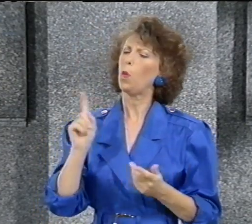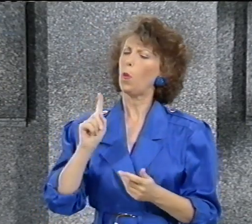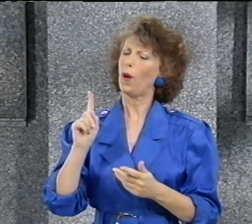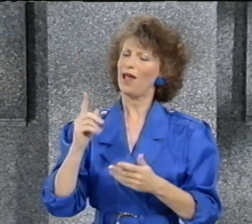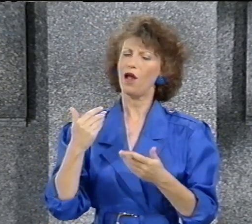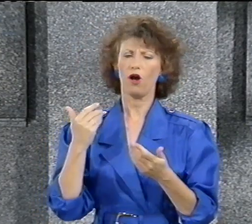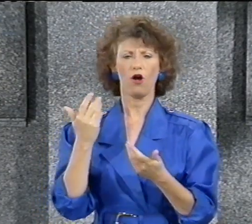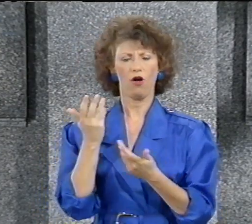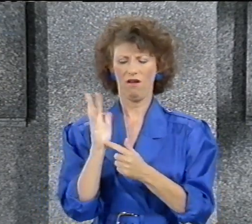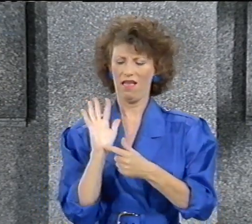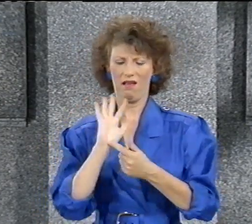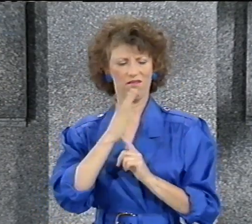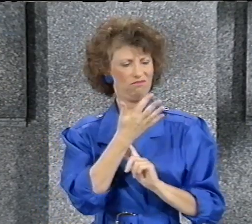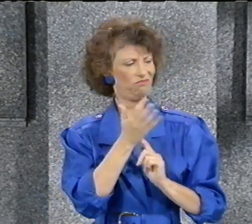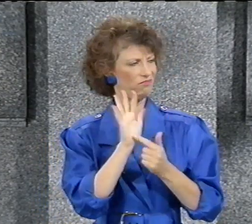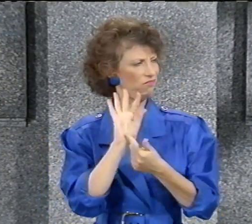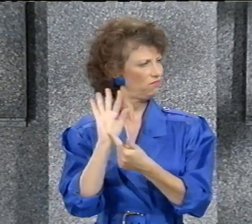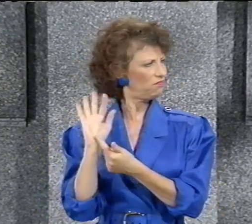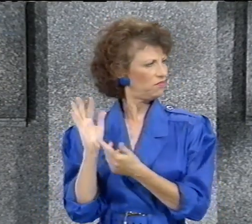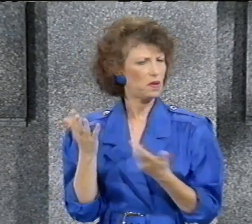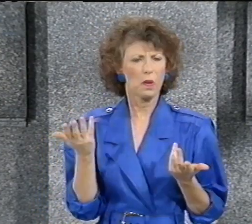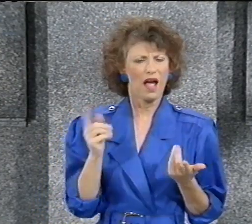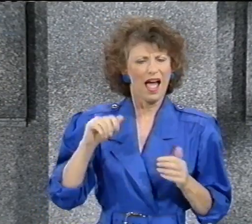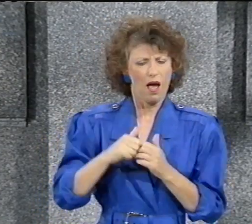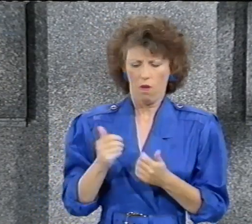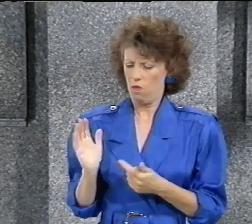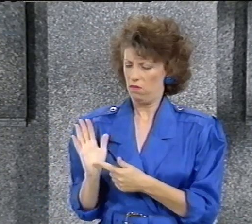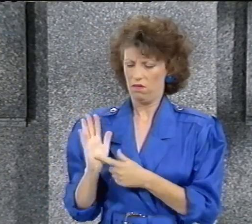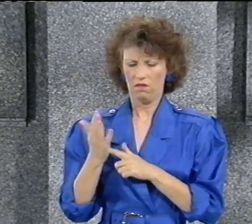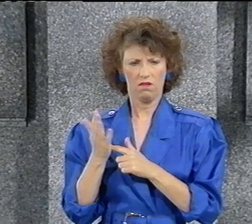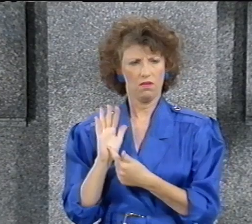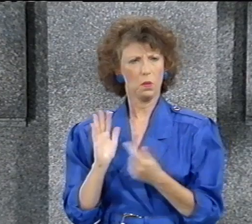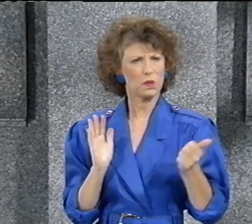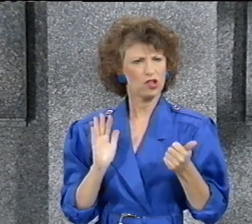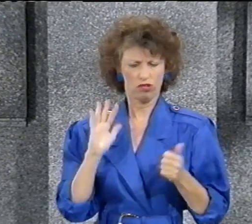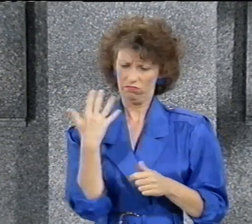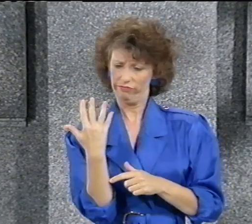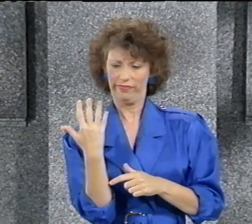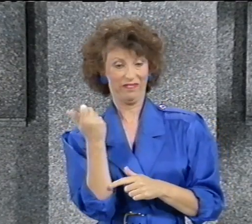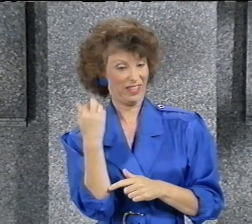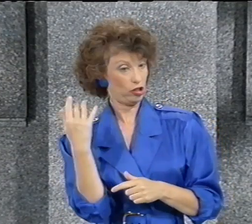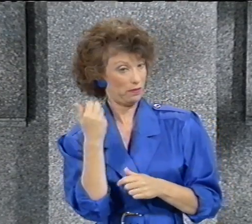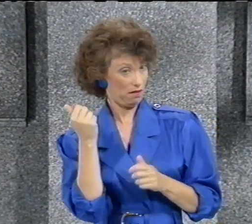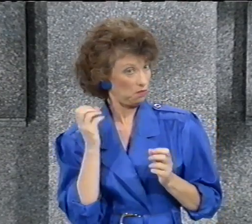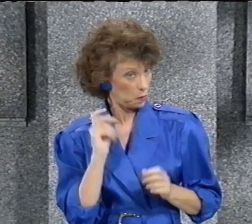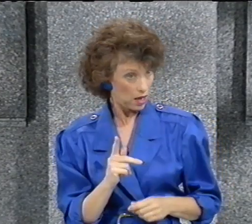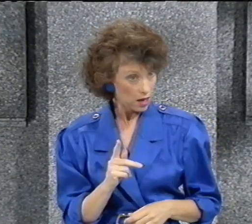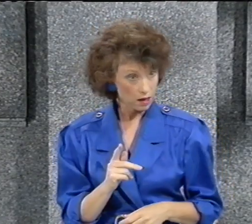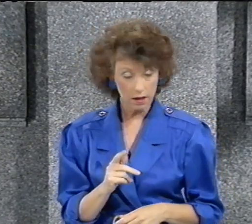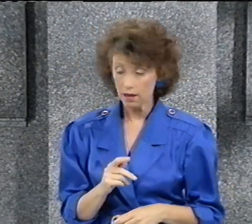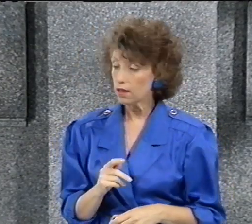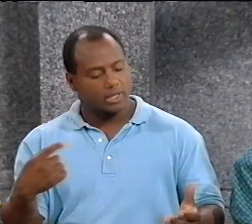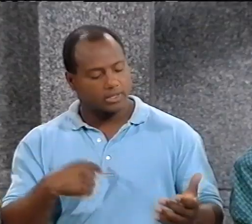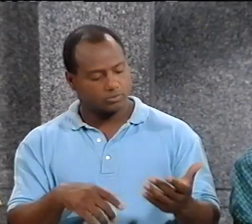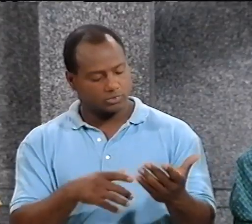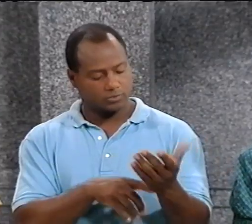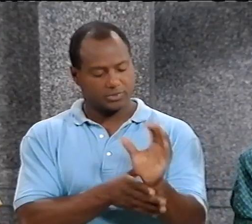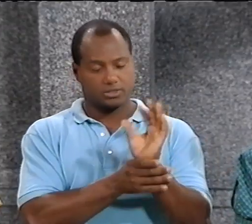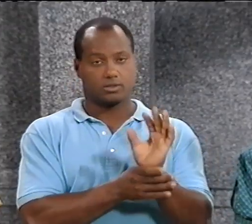we hold our hands? In what direction does the palm face, in or out? Is it all right to fingerspell this way? The